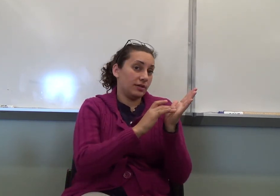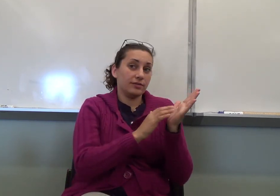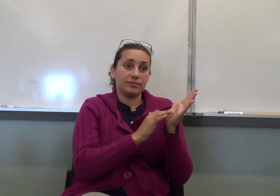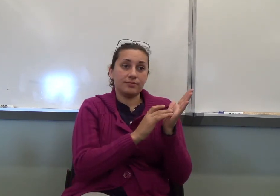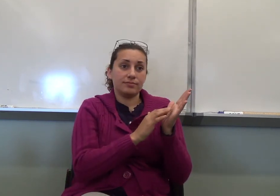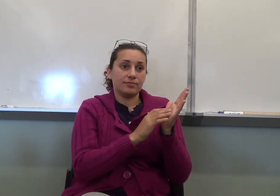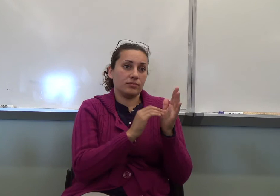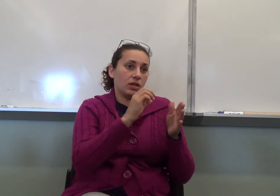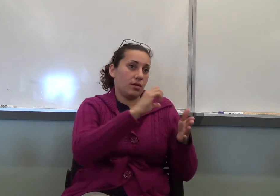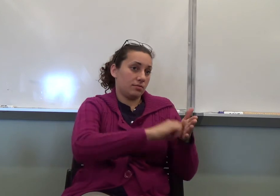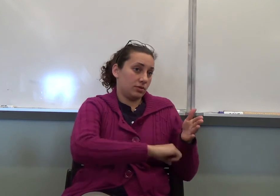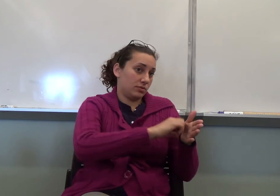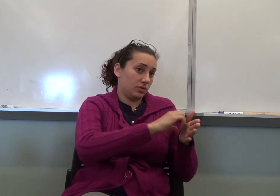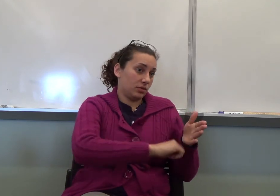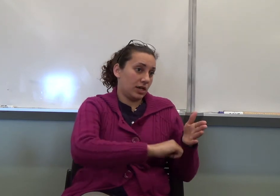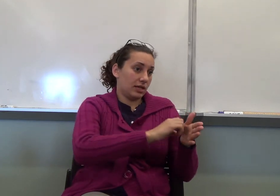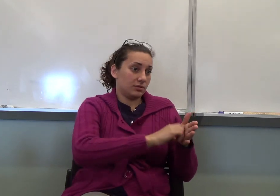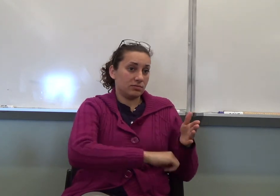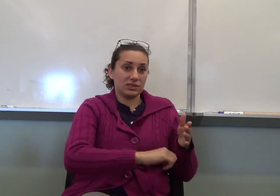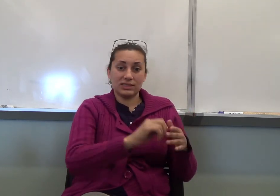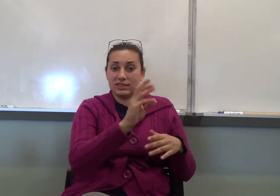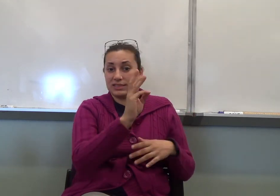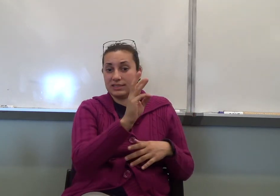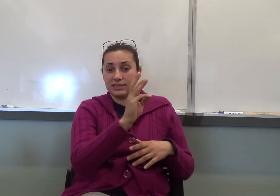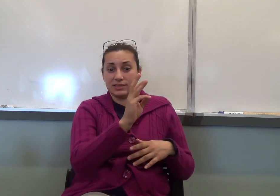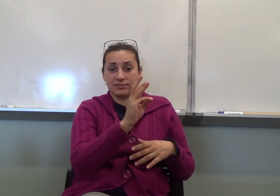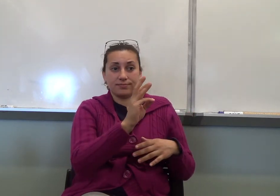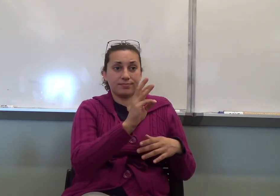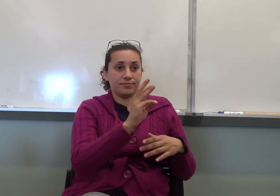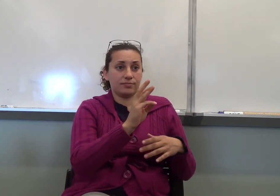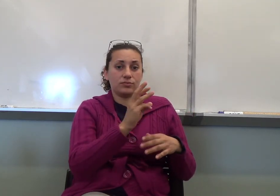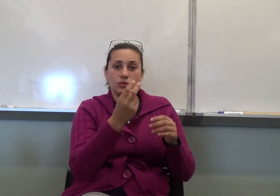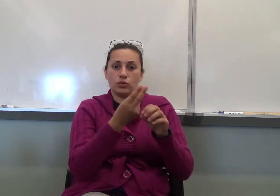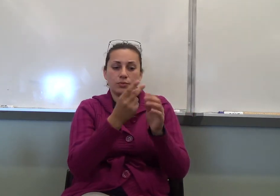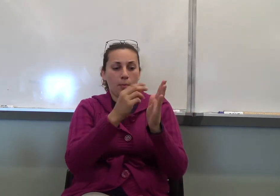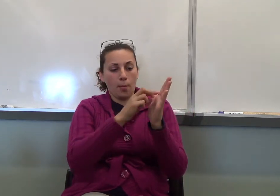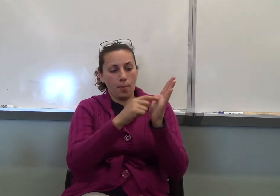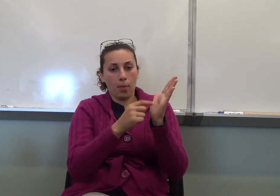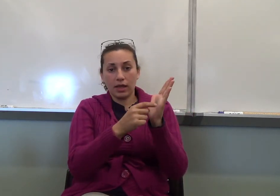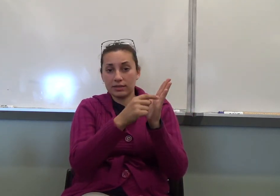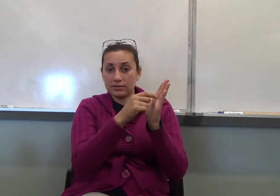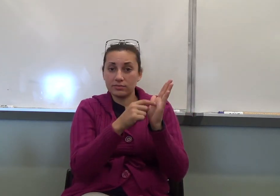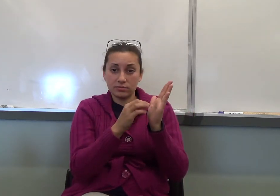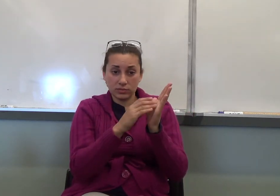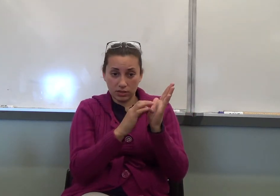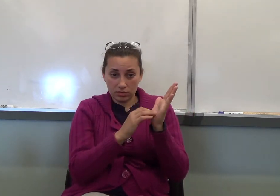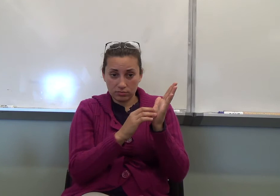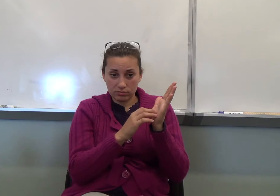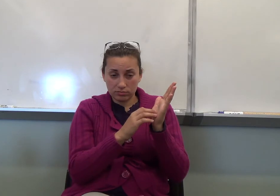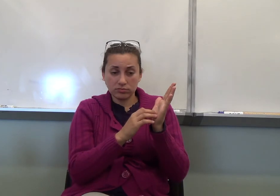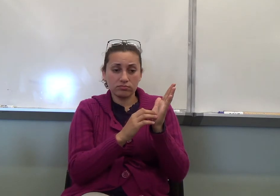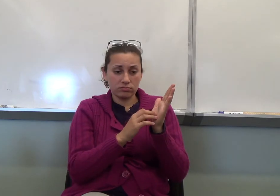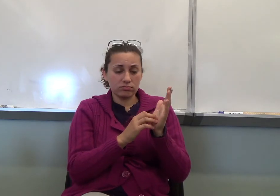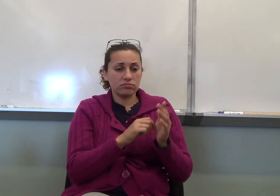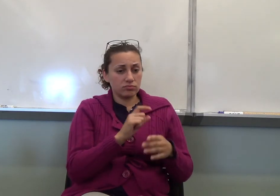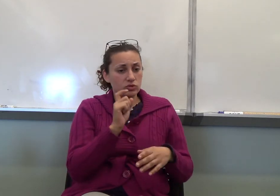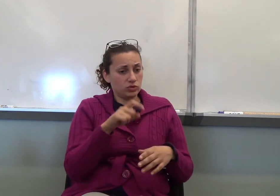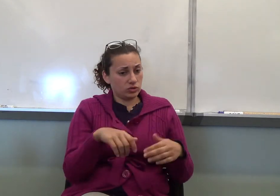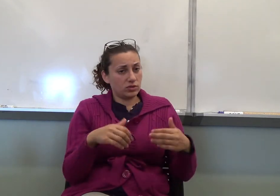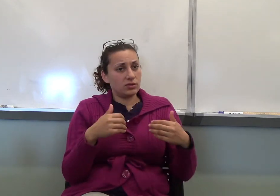subtract 6, and so forth, go all the way across with the buttons, calculator, you should end up with negative 10. And you can try,